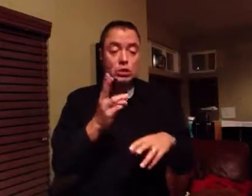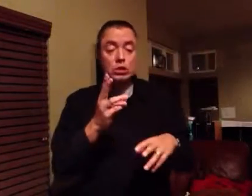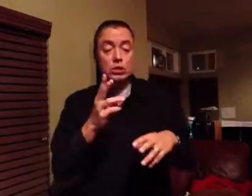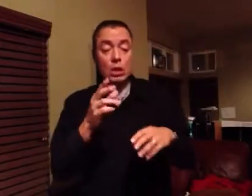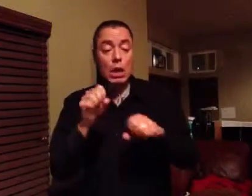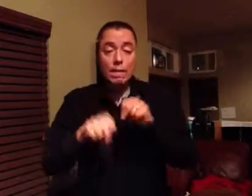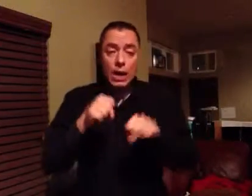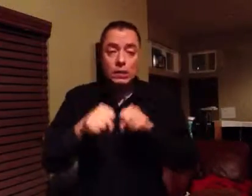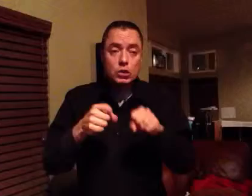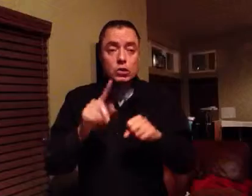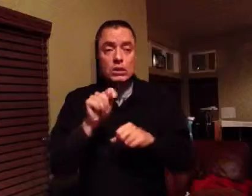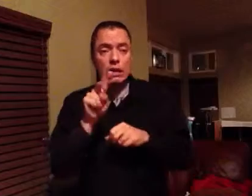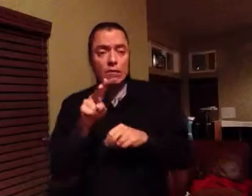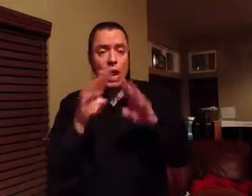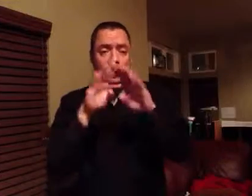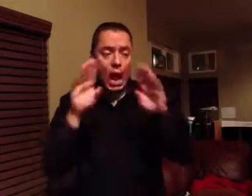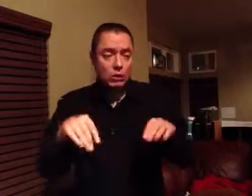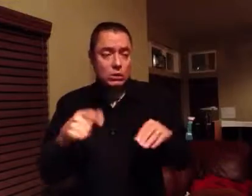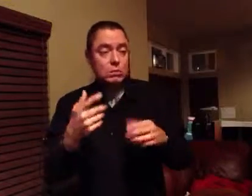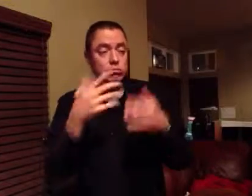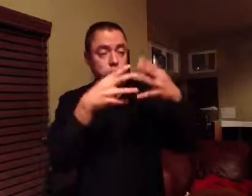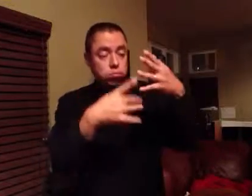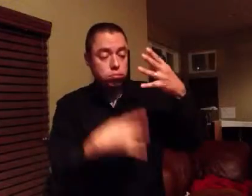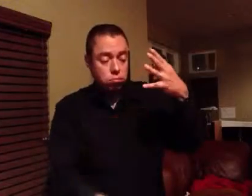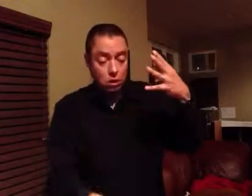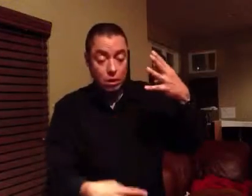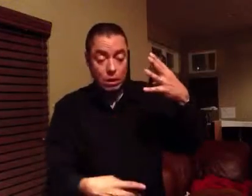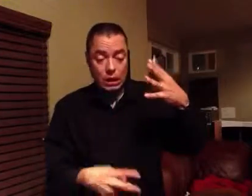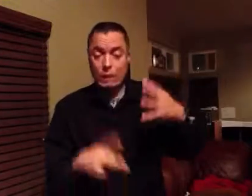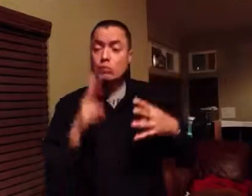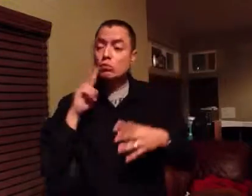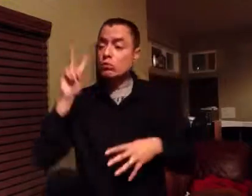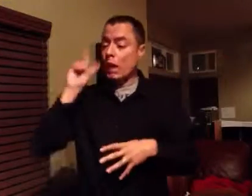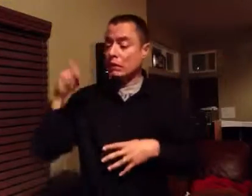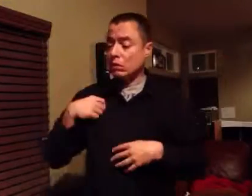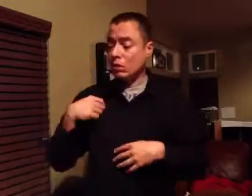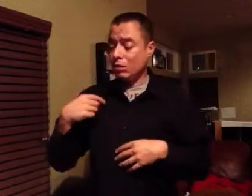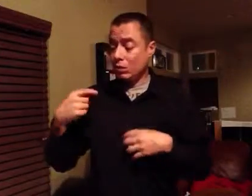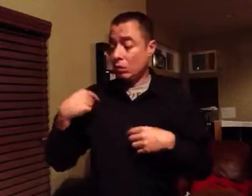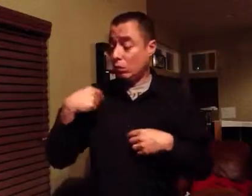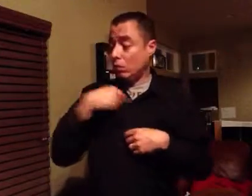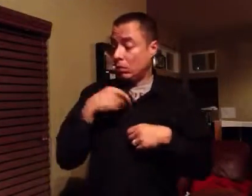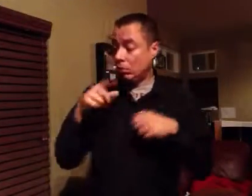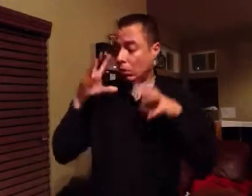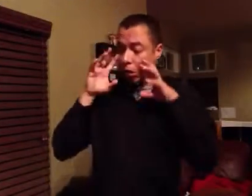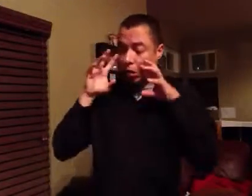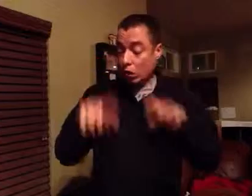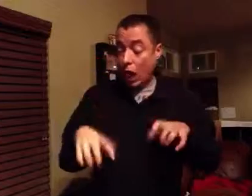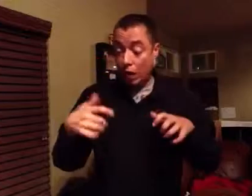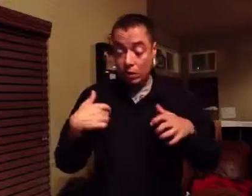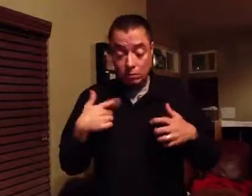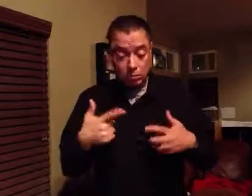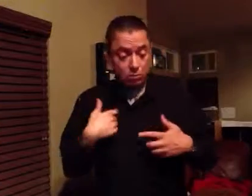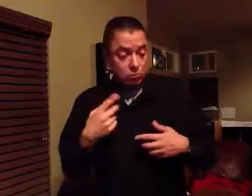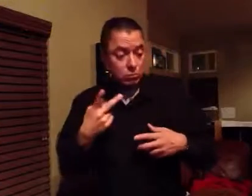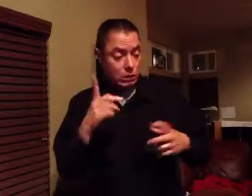Two days ago, here in Brazil, we were shocked when we spent time with some children living on the streets. This is what one